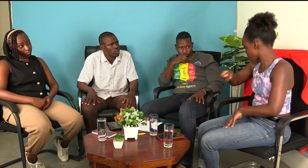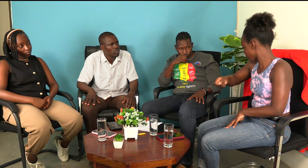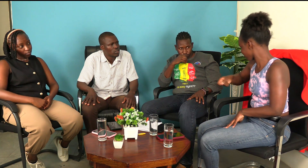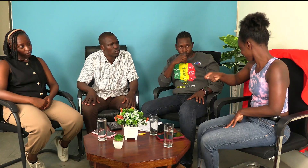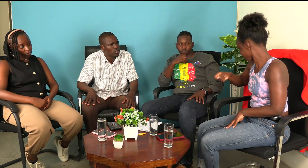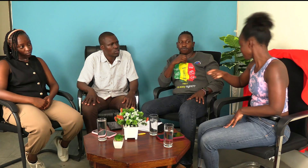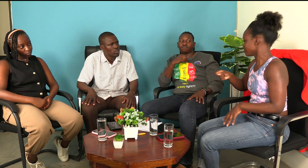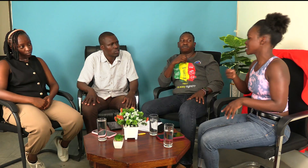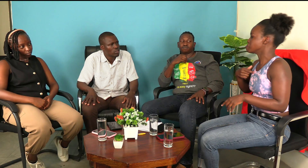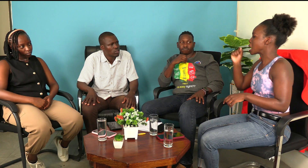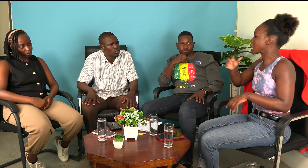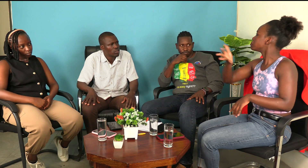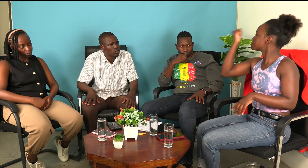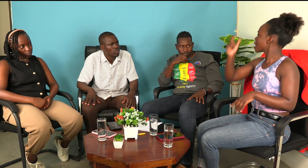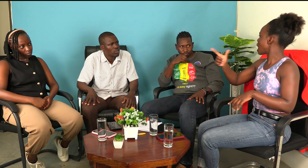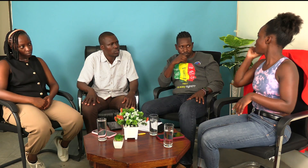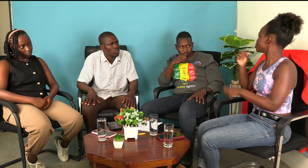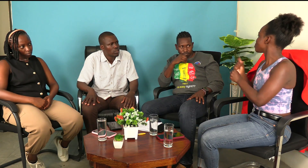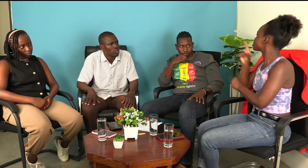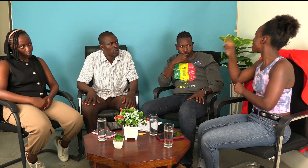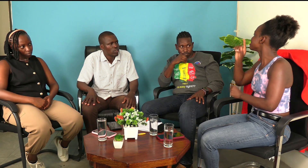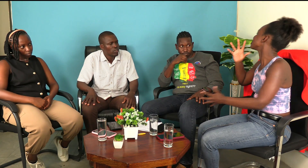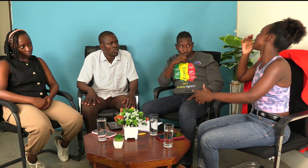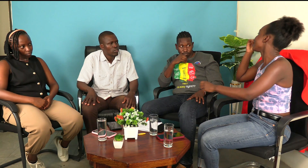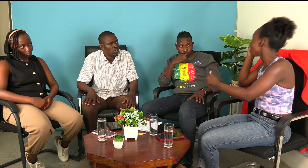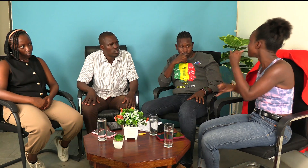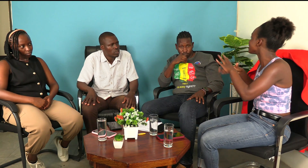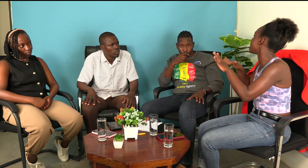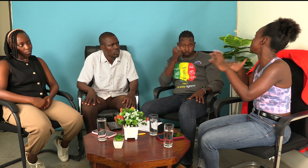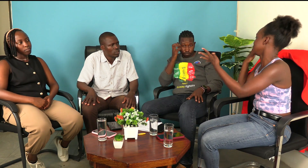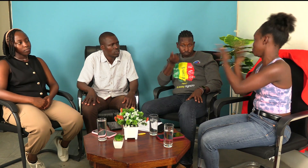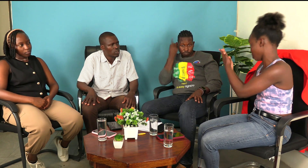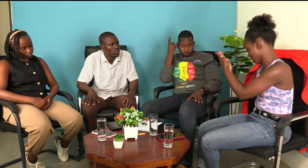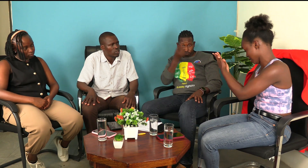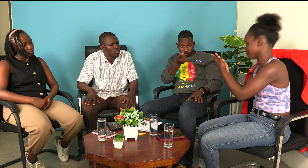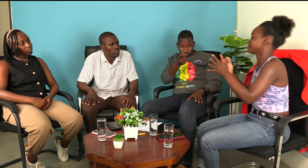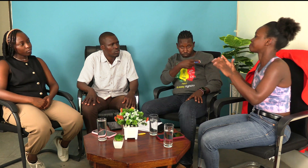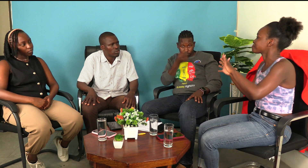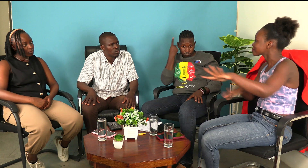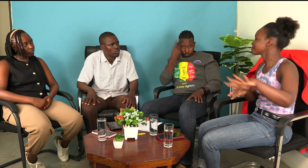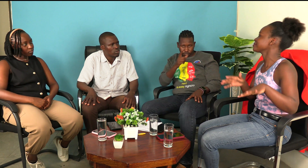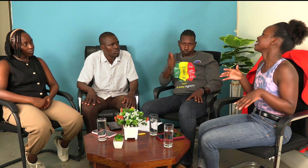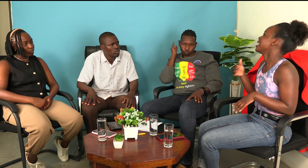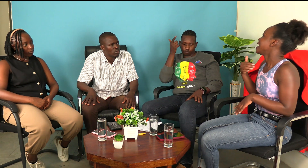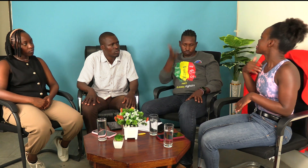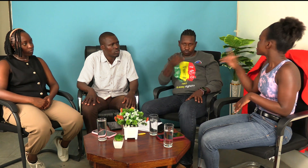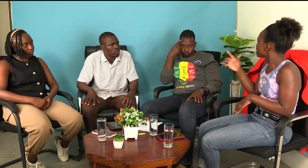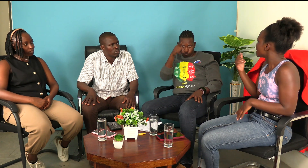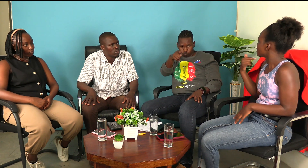also get stuck. But with the NDA, then we are okay. So I think that is how we You can see? get support.